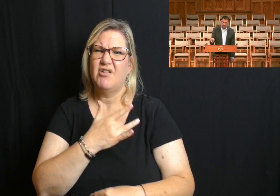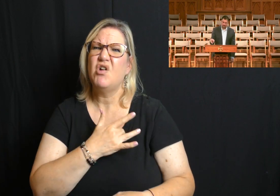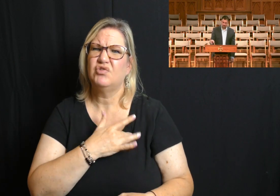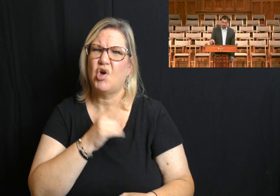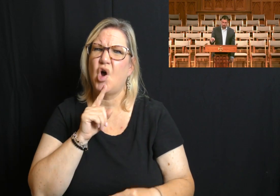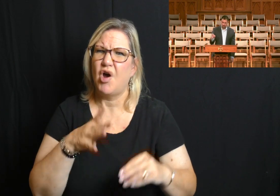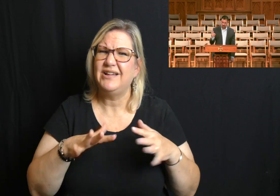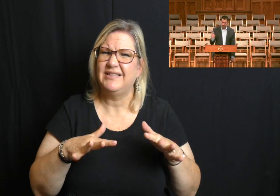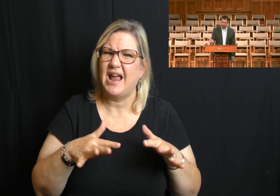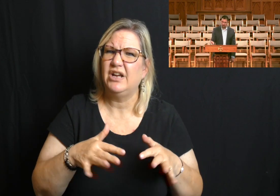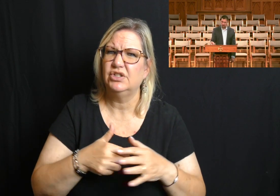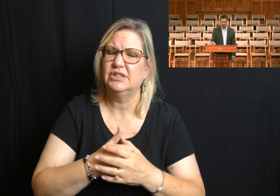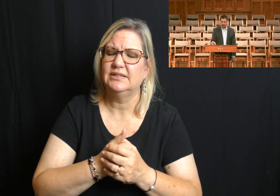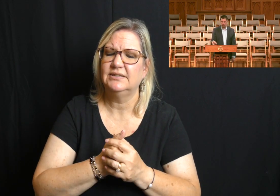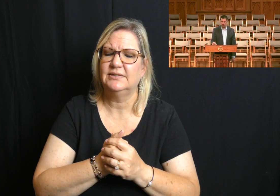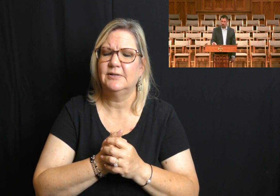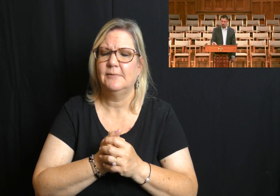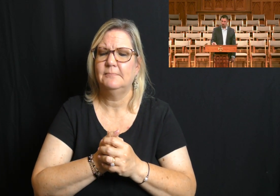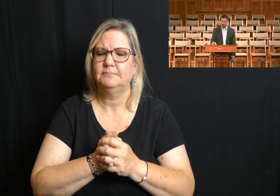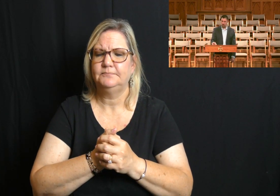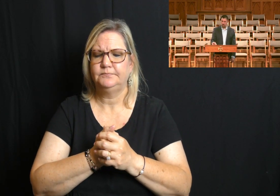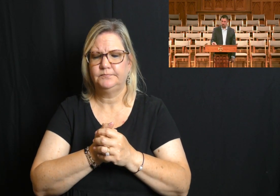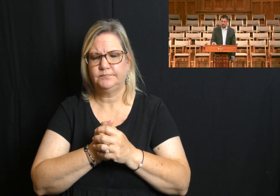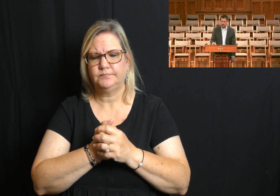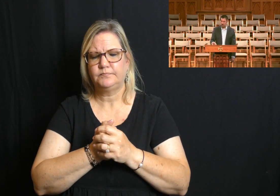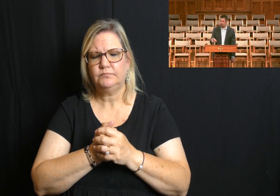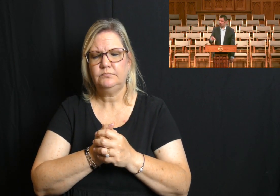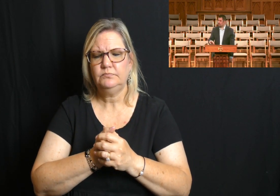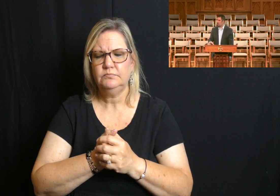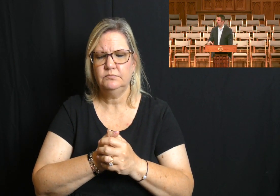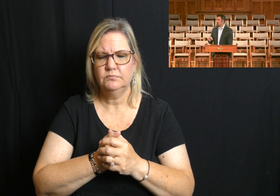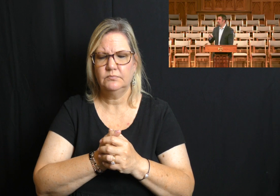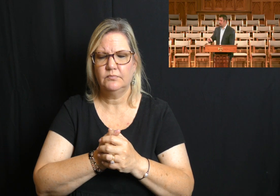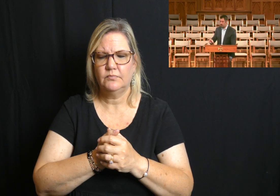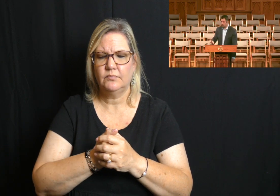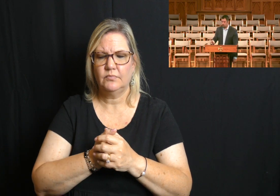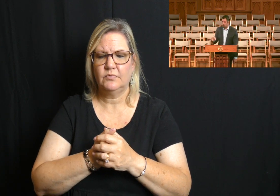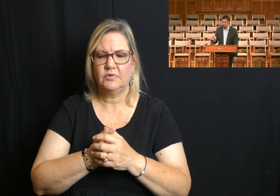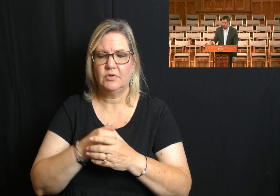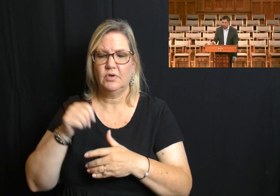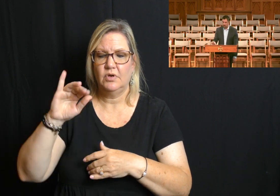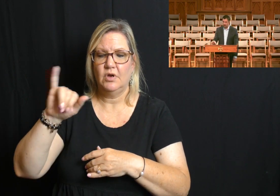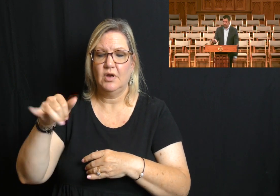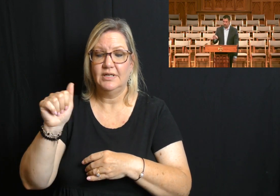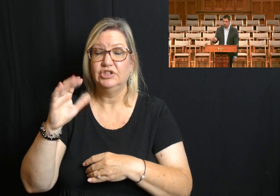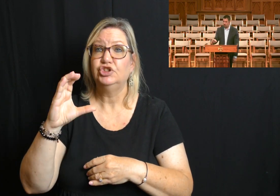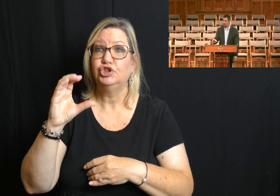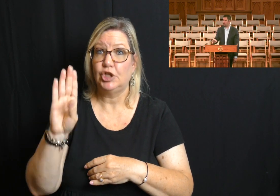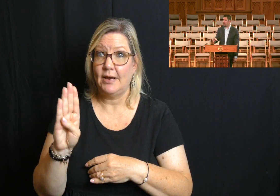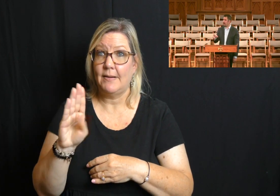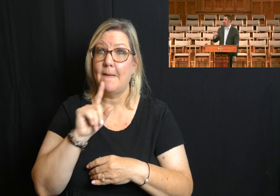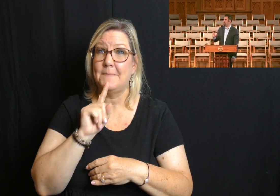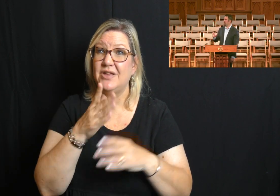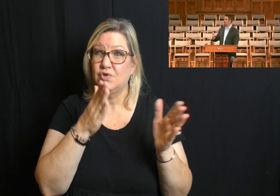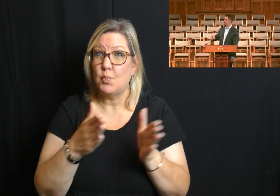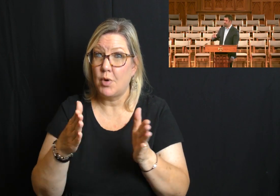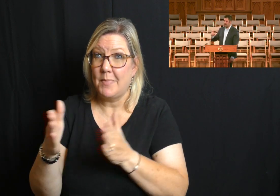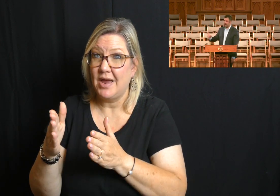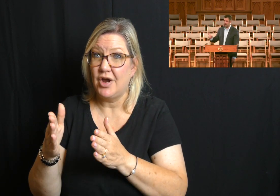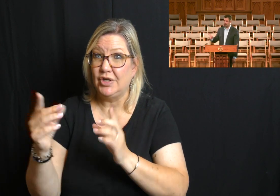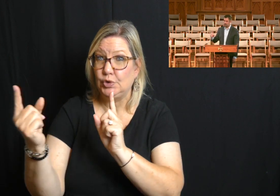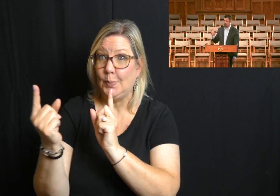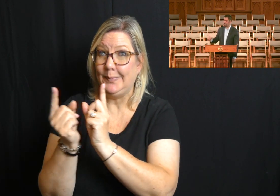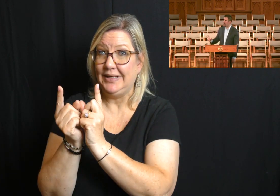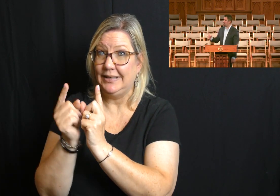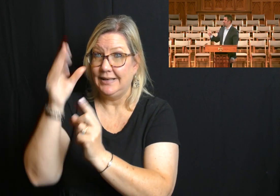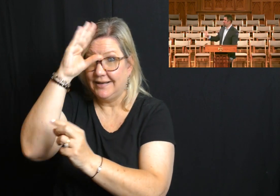one of the passages that God prompted in my heart this week. You know, Jacob is preparing to meet his brother after he